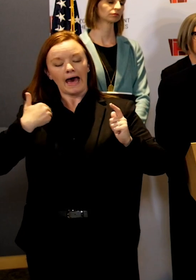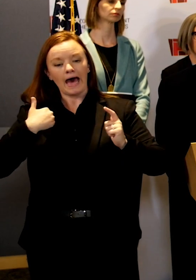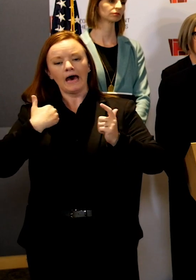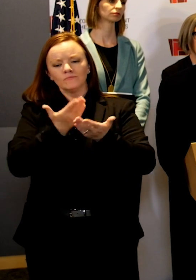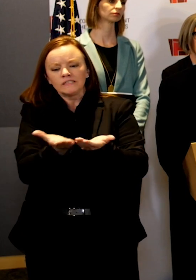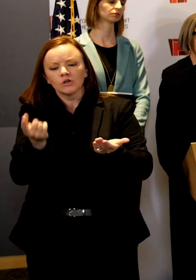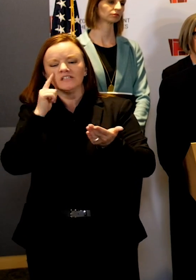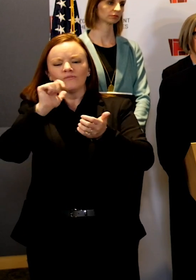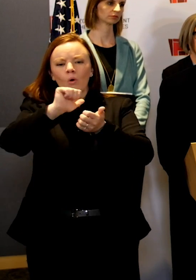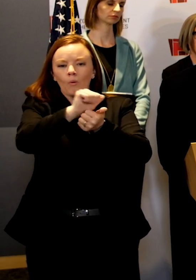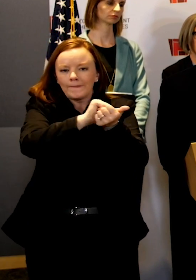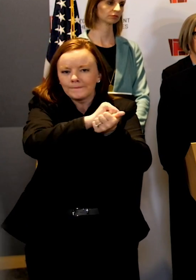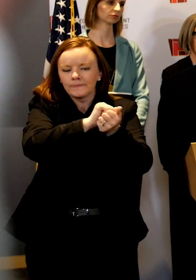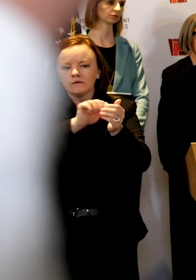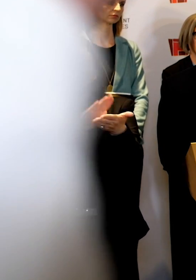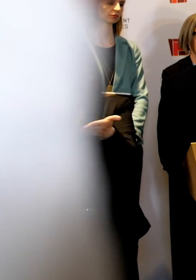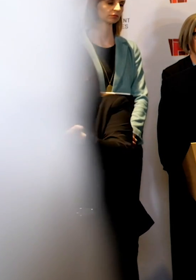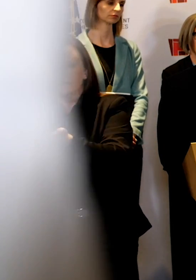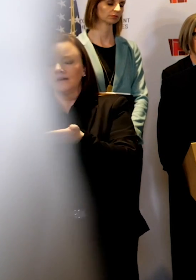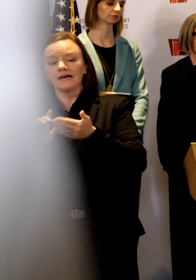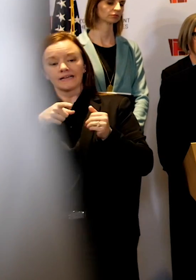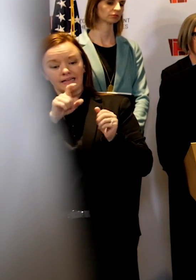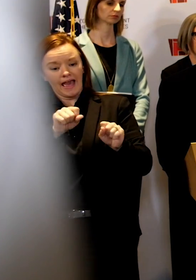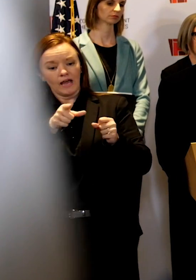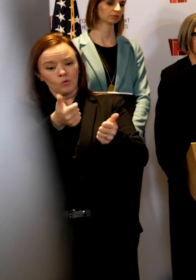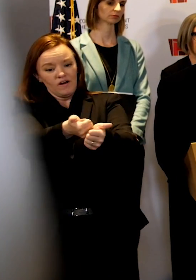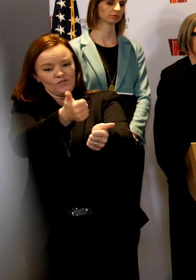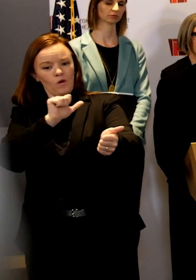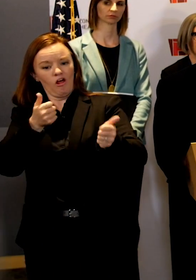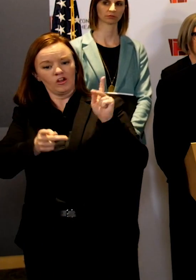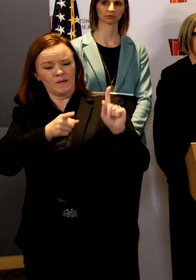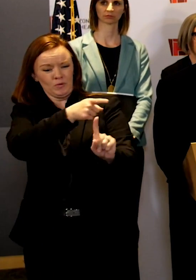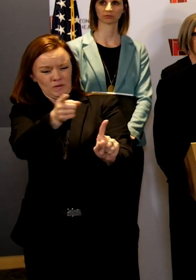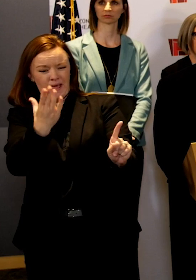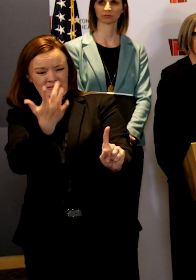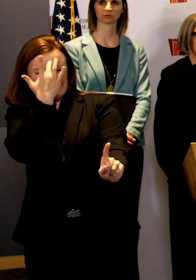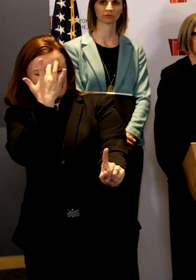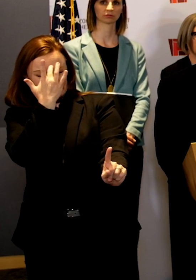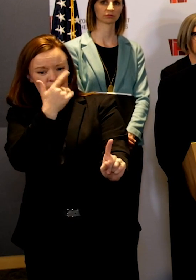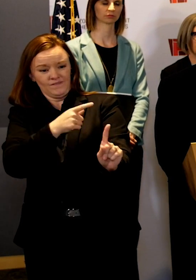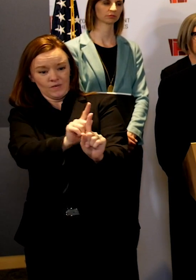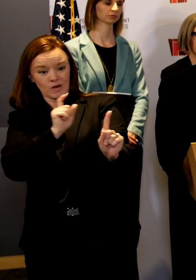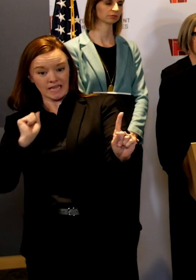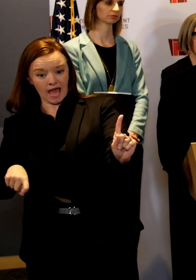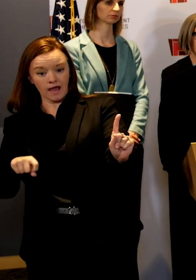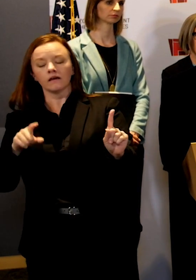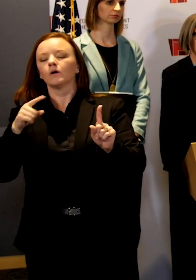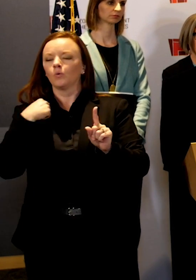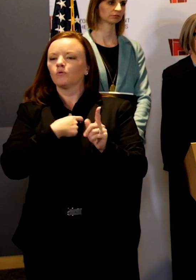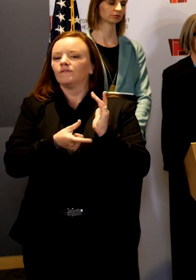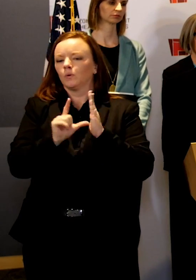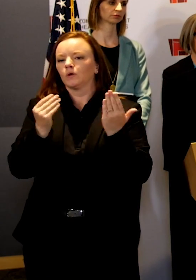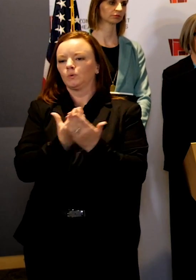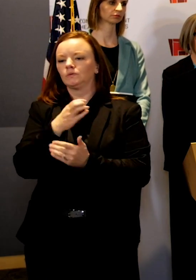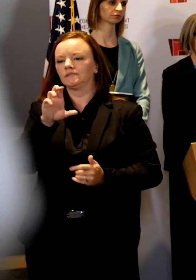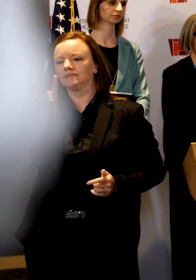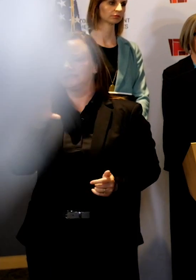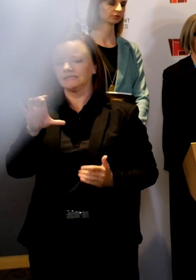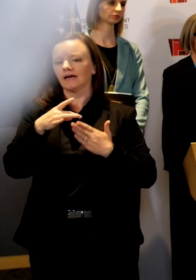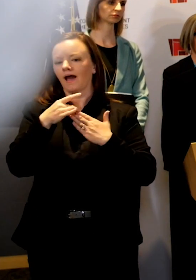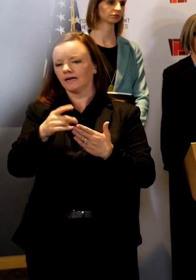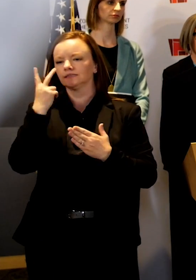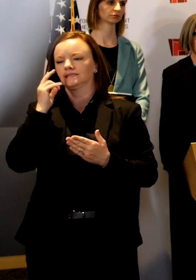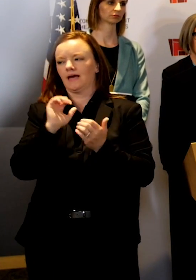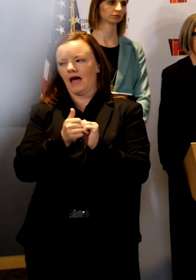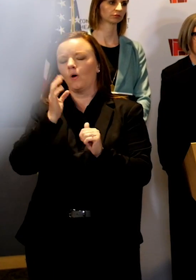down? Can you stay away from potentially other sick individuals? And again, we're reviewing that new CDC guidance to see how that will